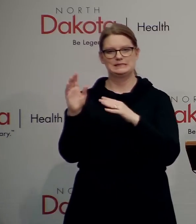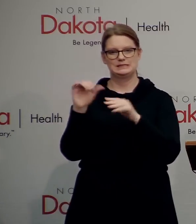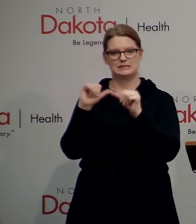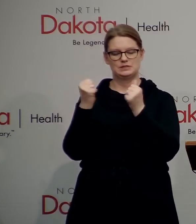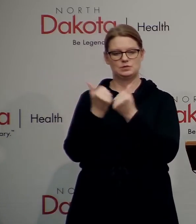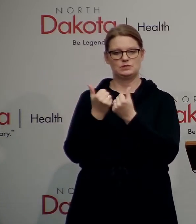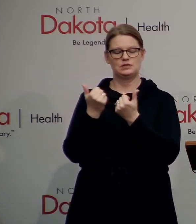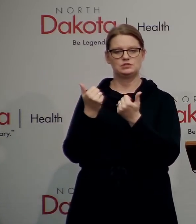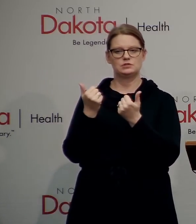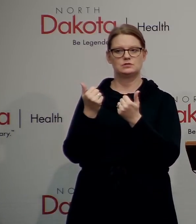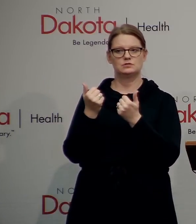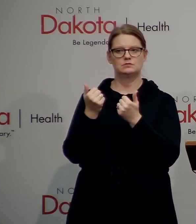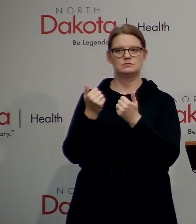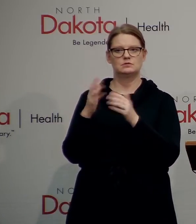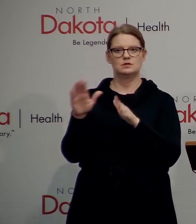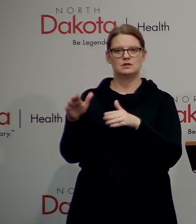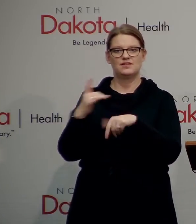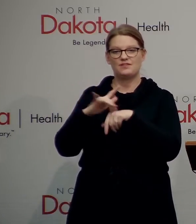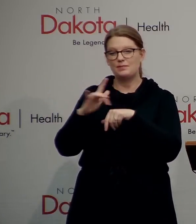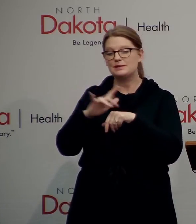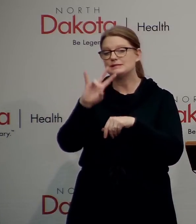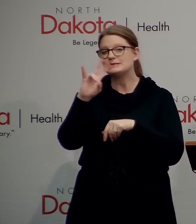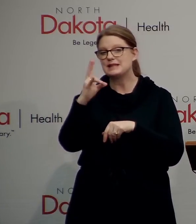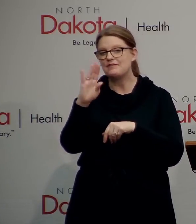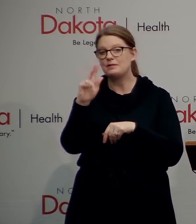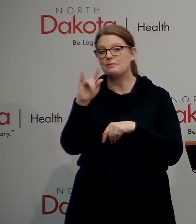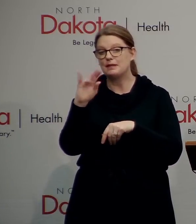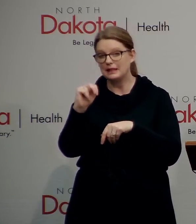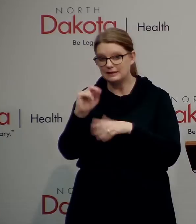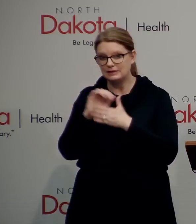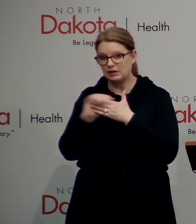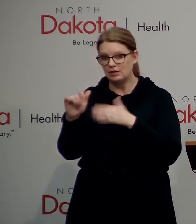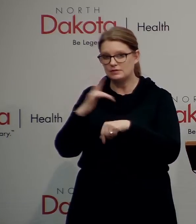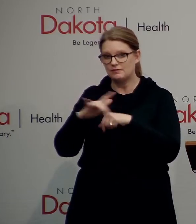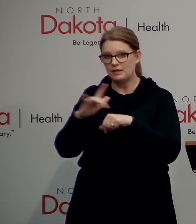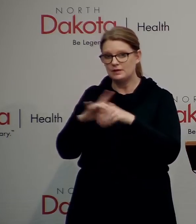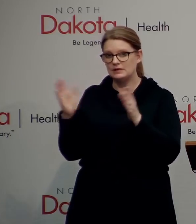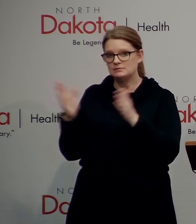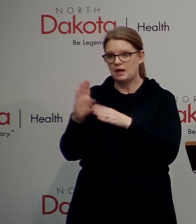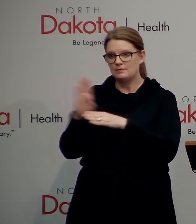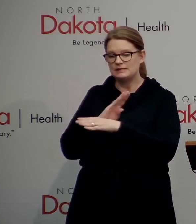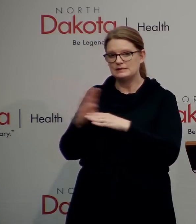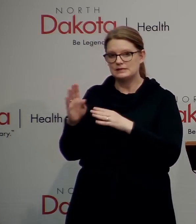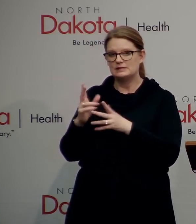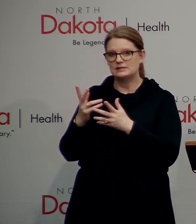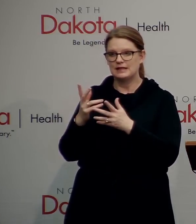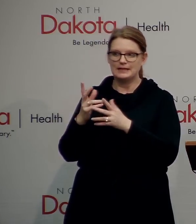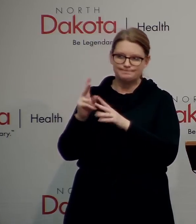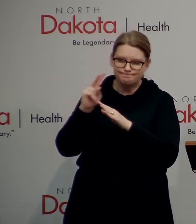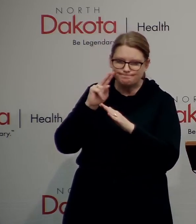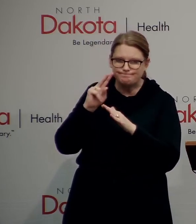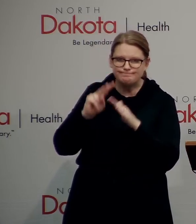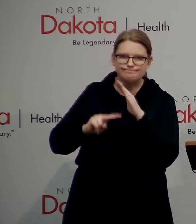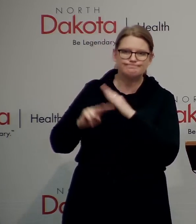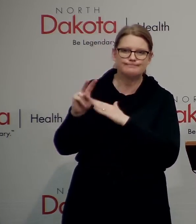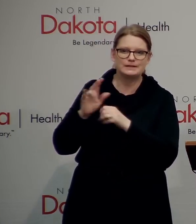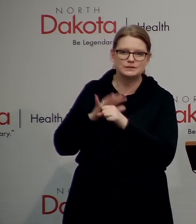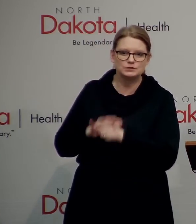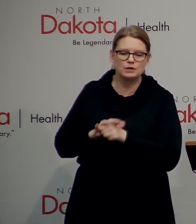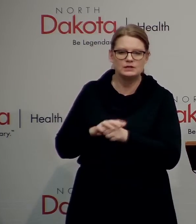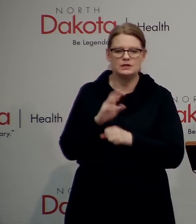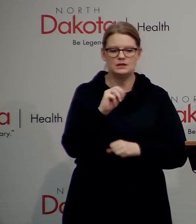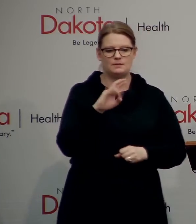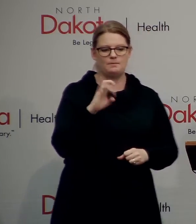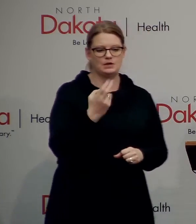made available $7 billion to small businesses that anticipate stress during this time. On March 12th,